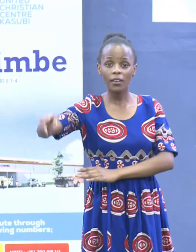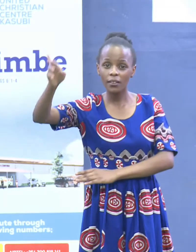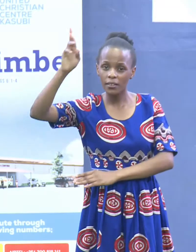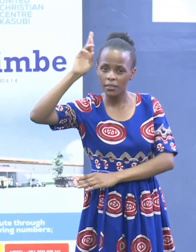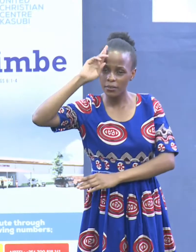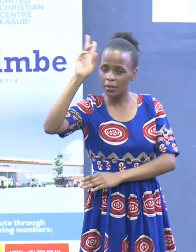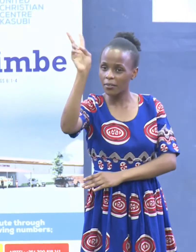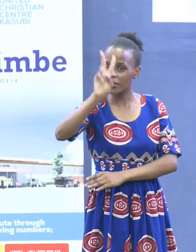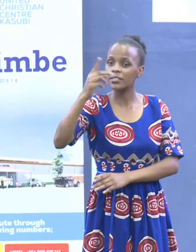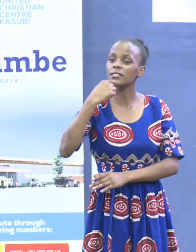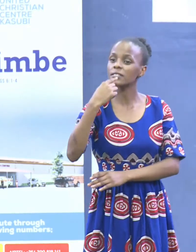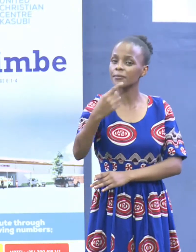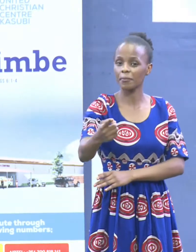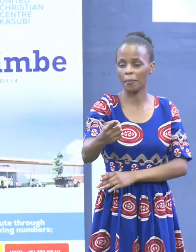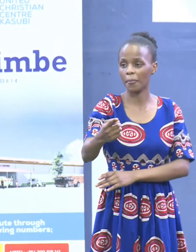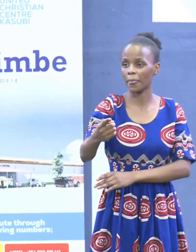firstborn.